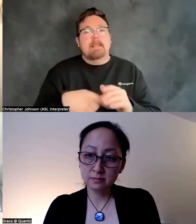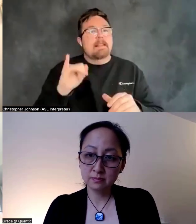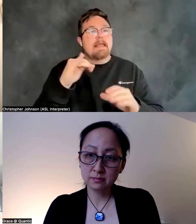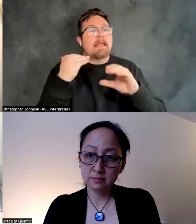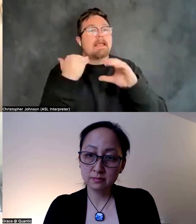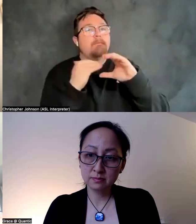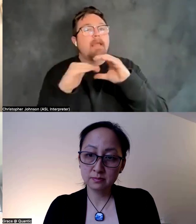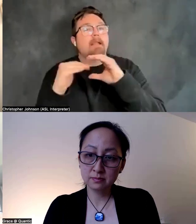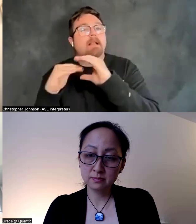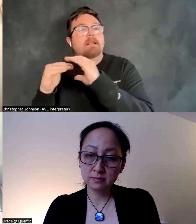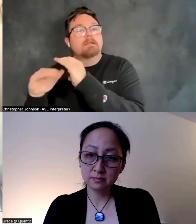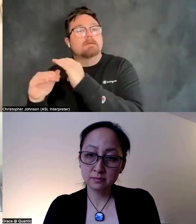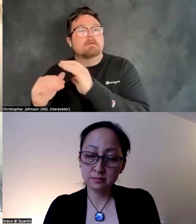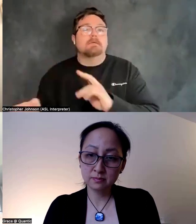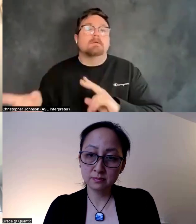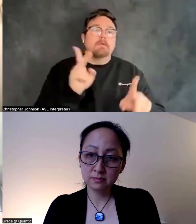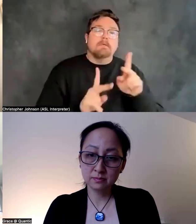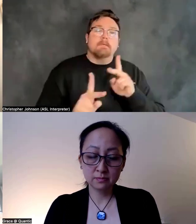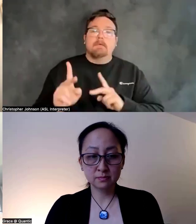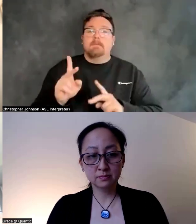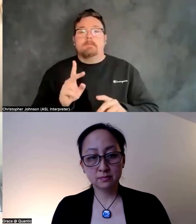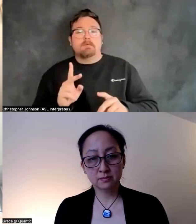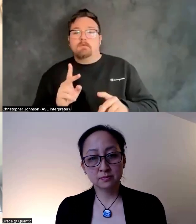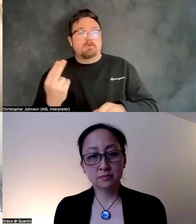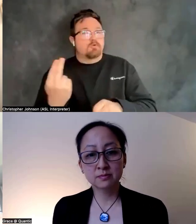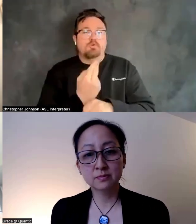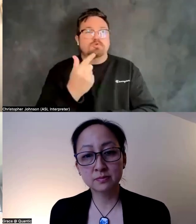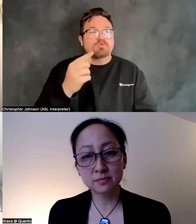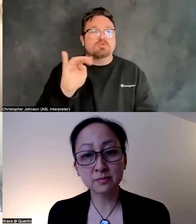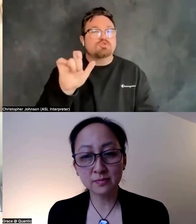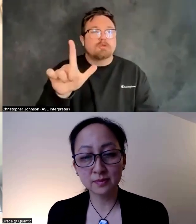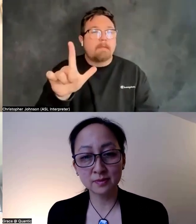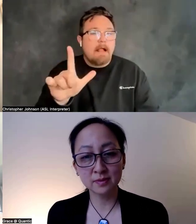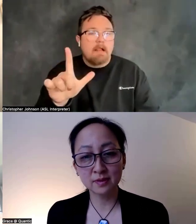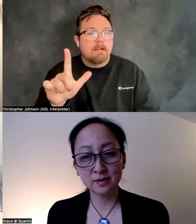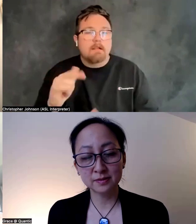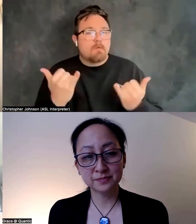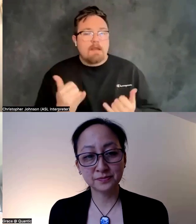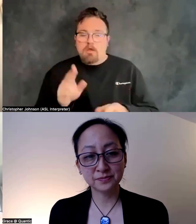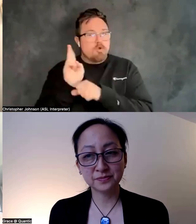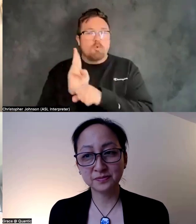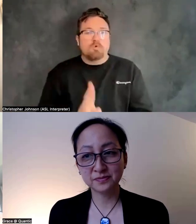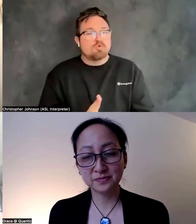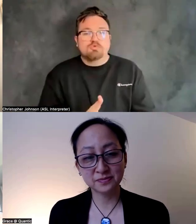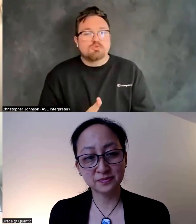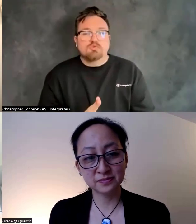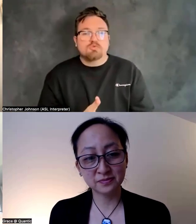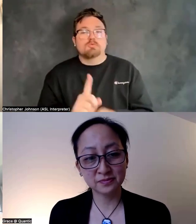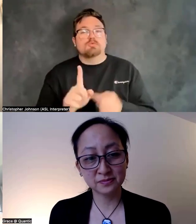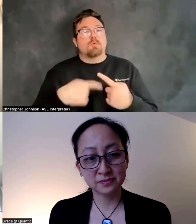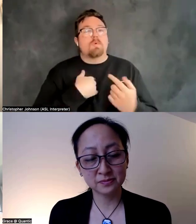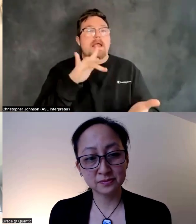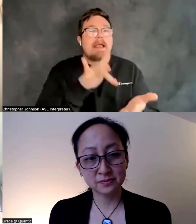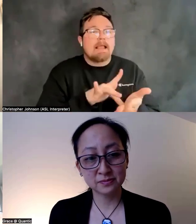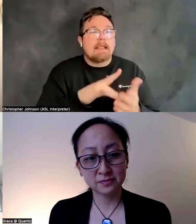right? So all of us are practically using Gmail right now, and we're used to that the fact that, once I click on send on